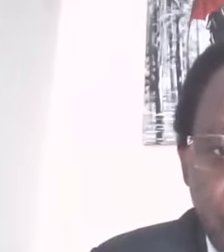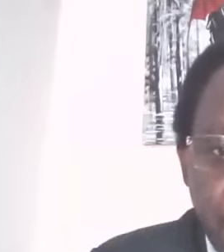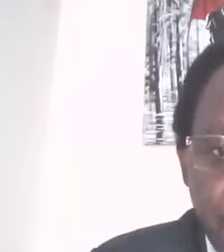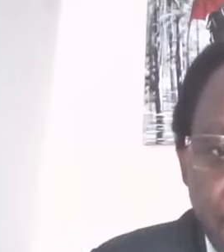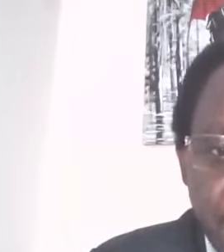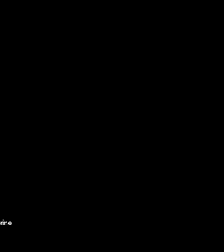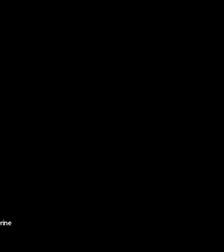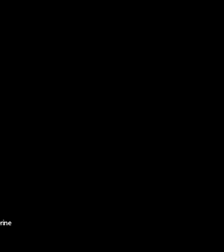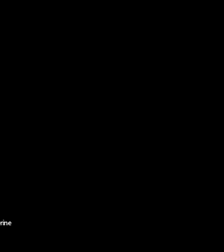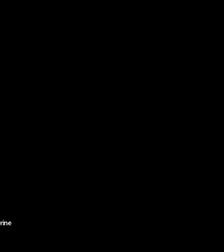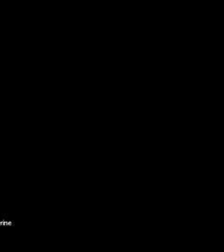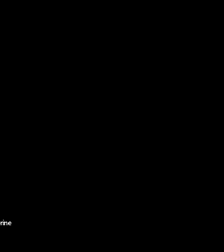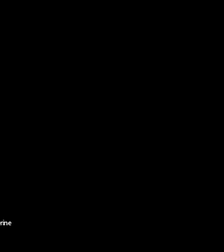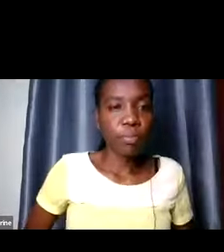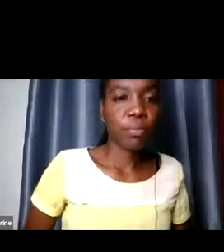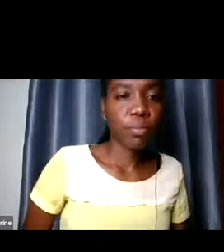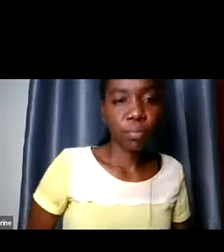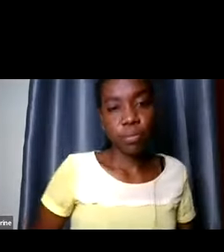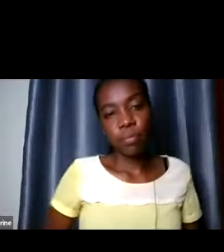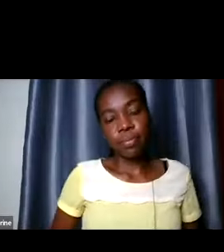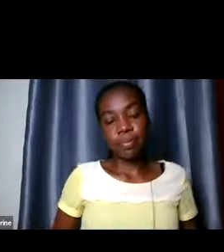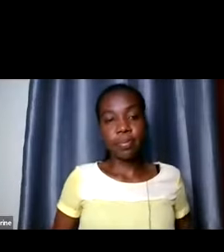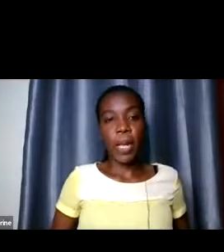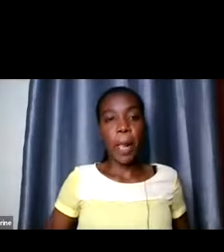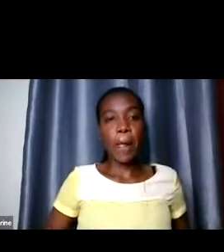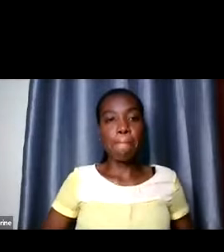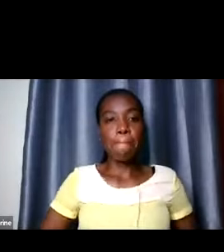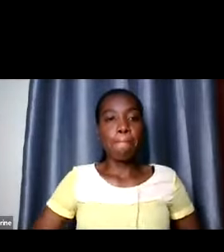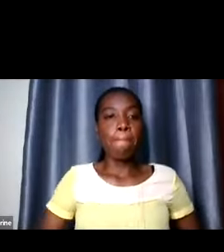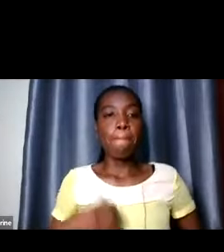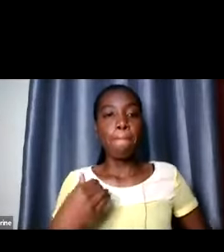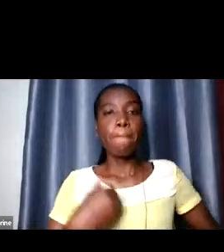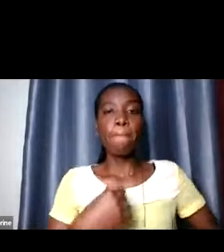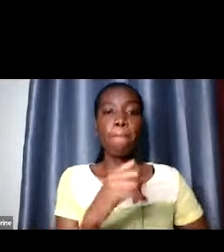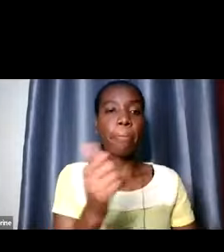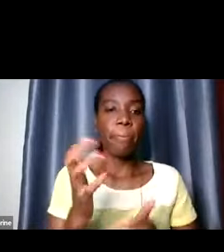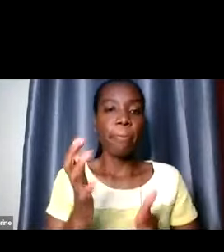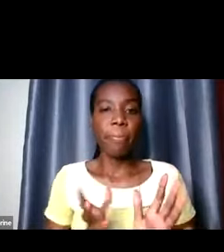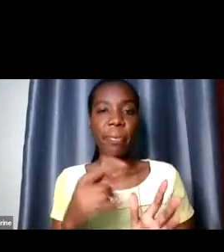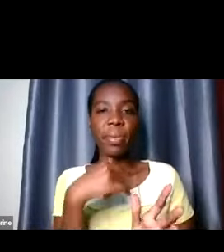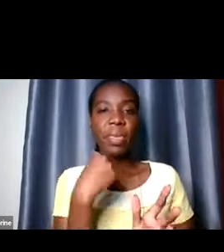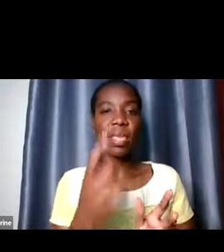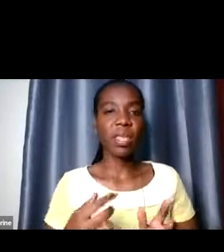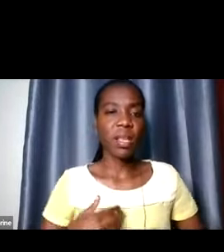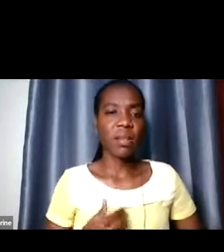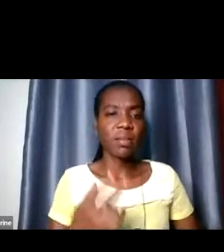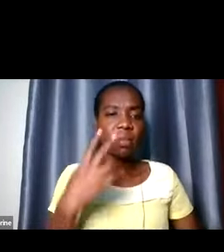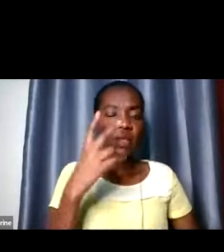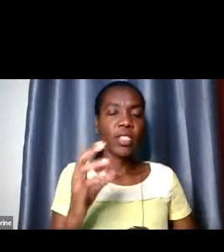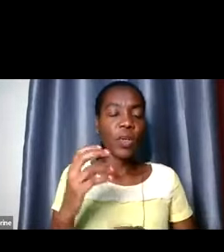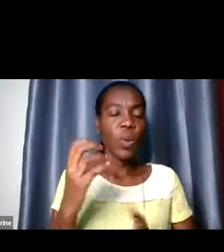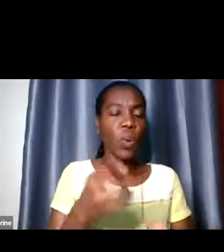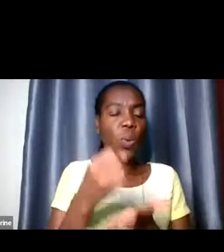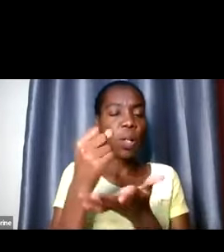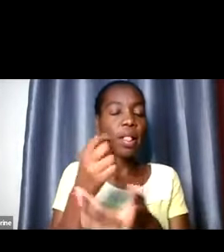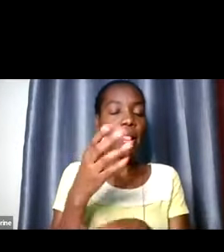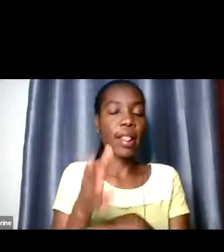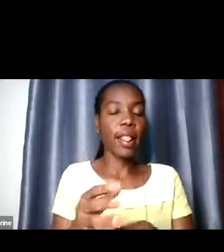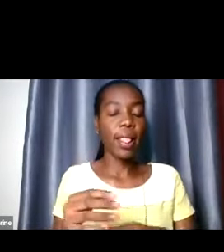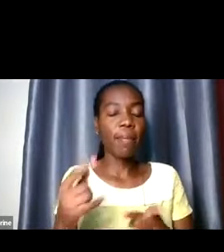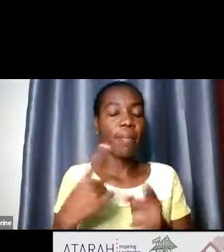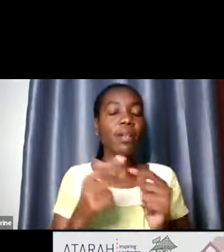Wow. Wow. There's Liz Njau here say, I request we host Miss Solo again. Definitely we're gonna do